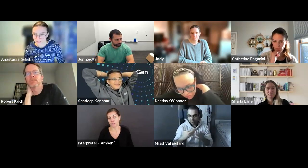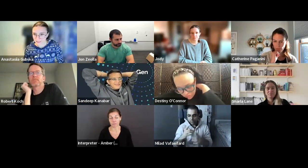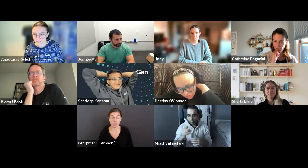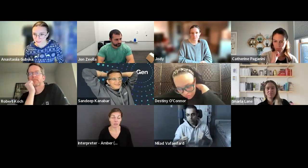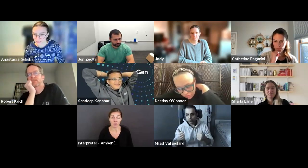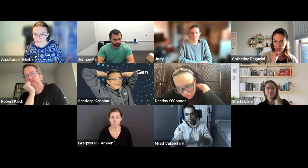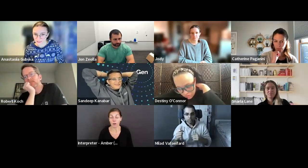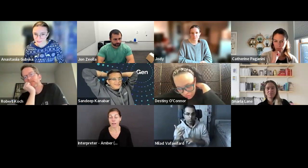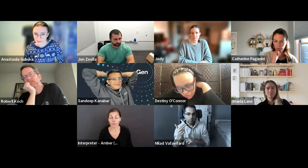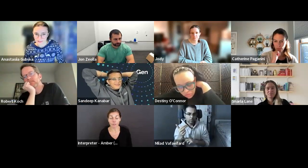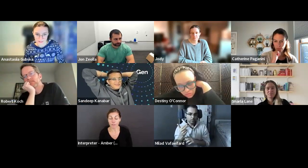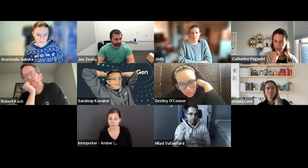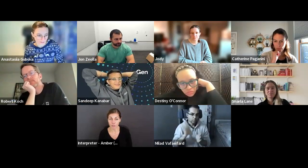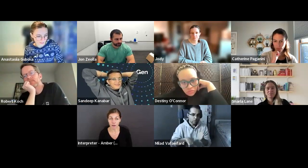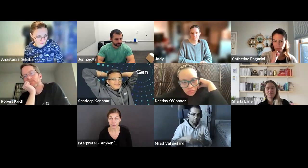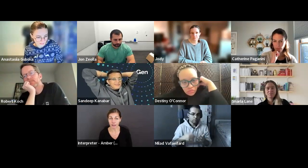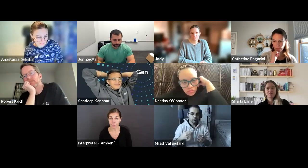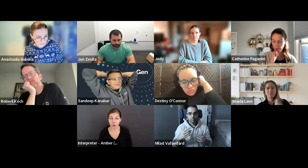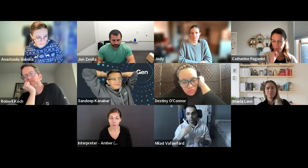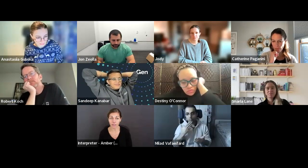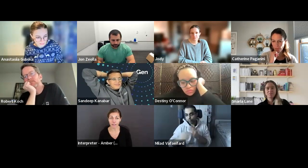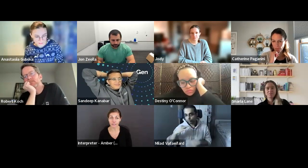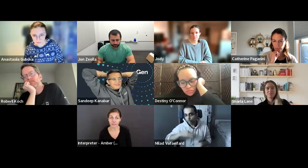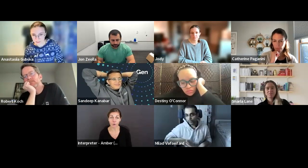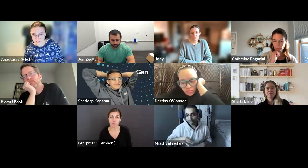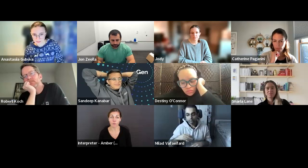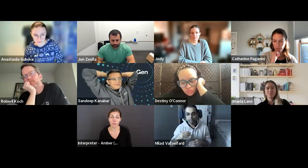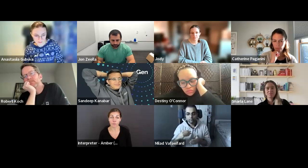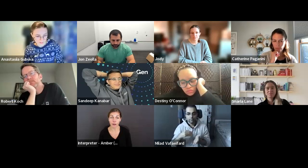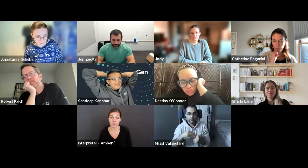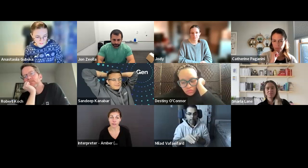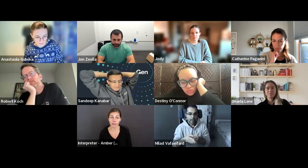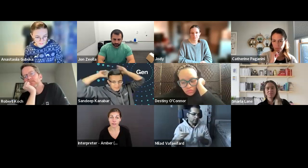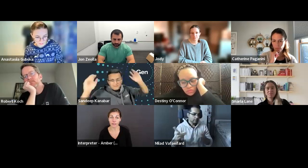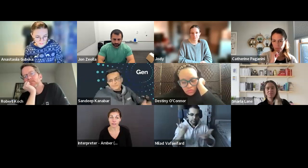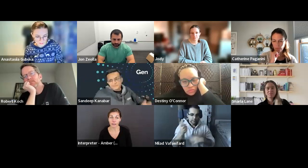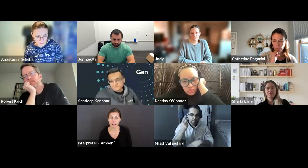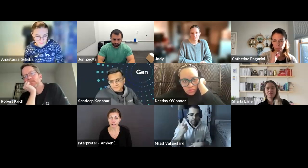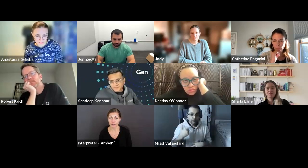book or have a conversation about it after the holidays, hoping we can find a